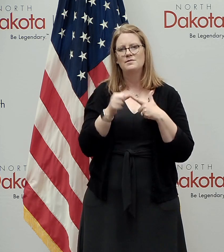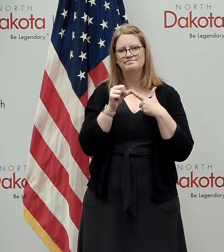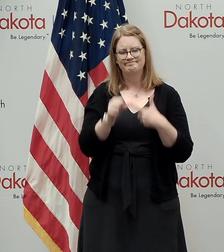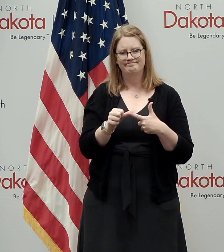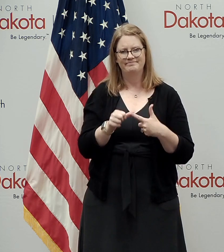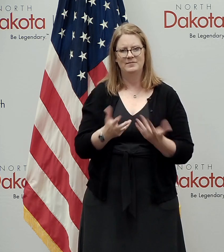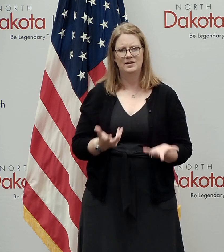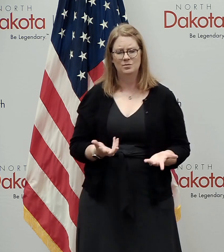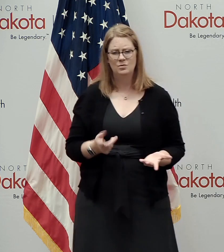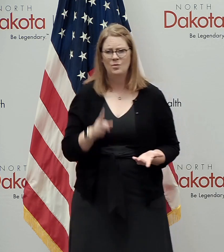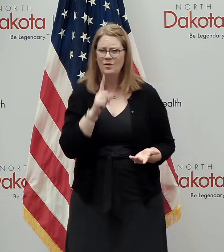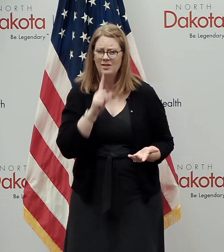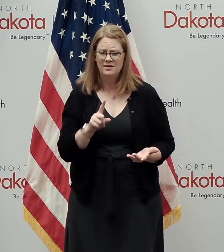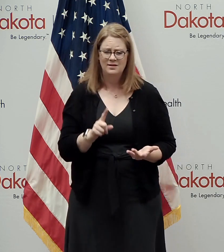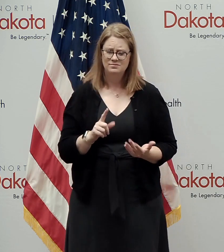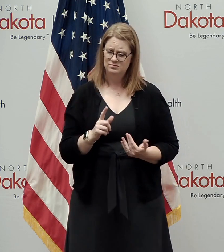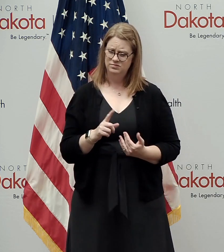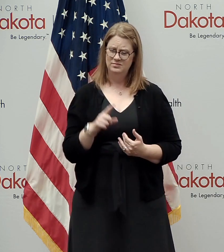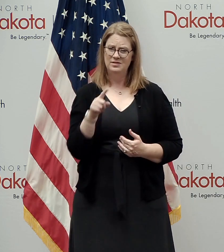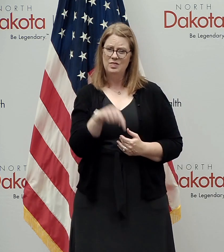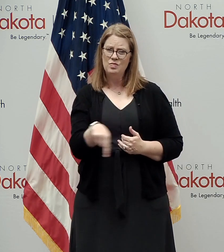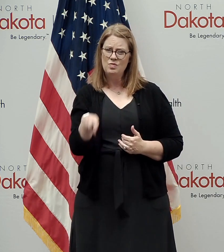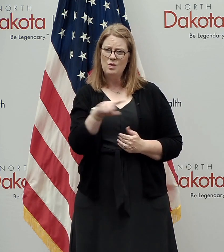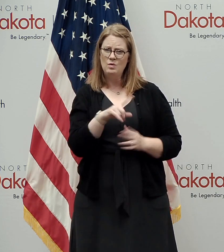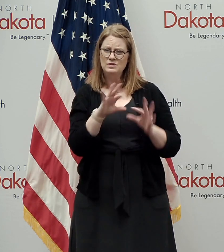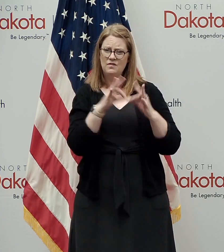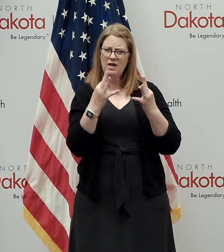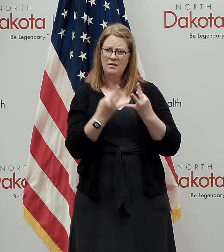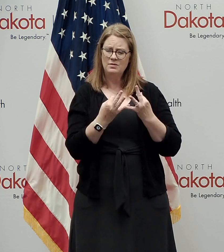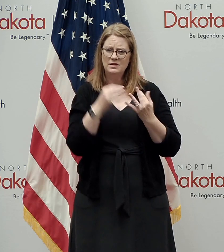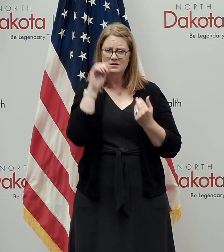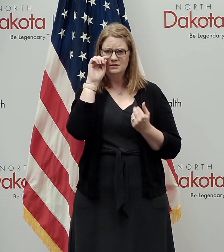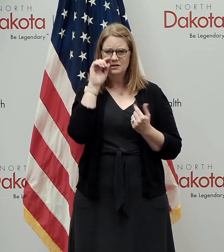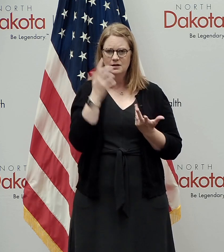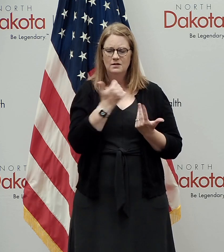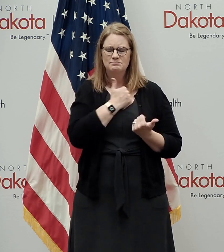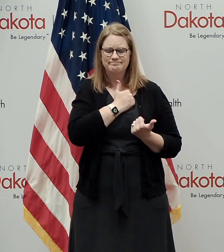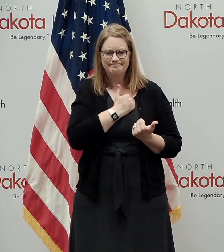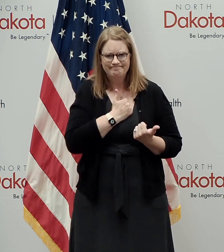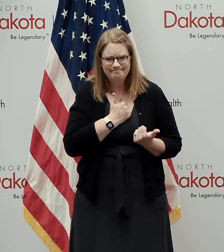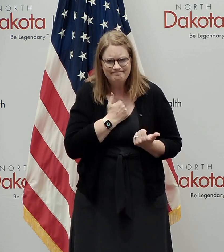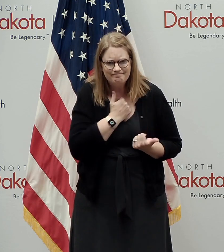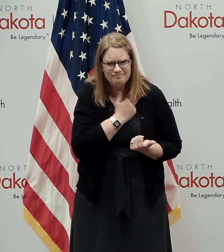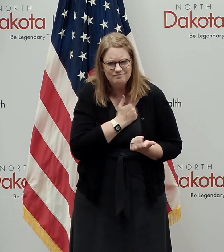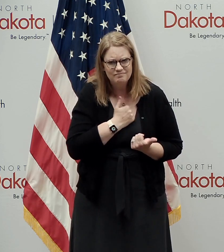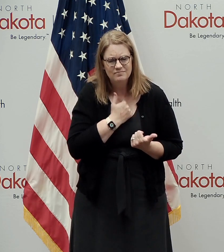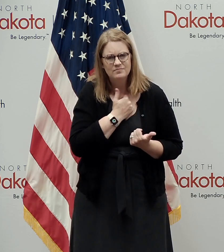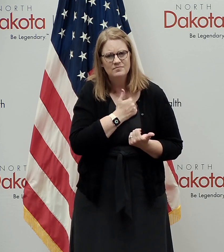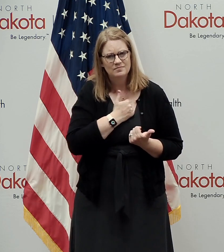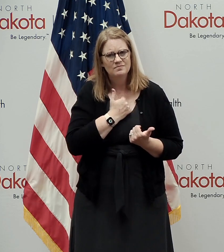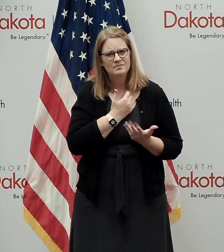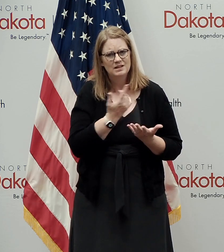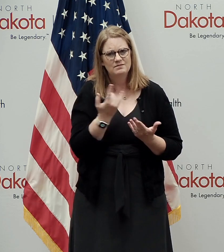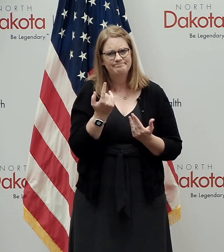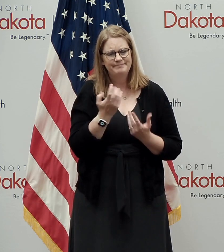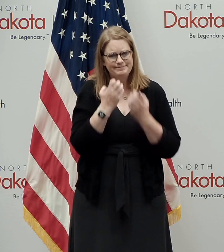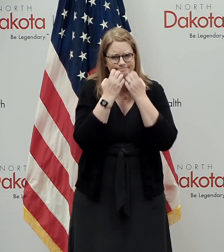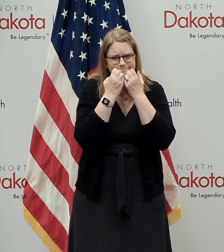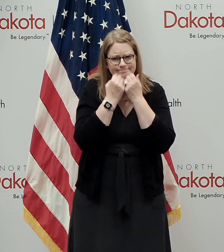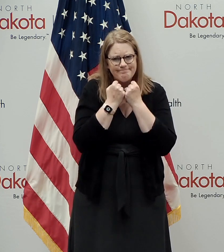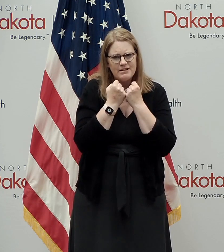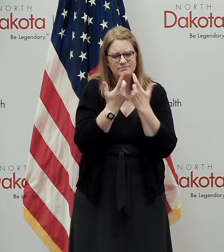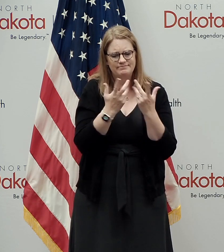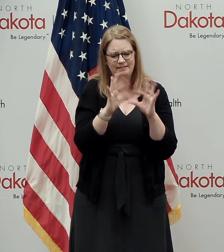as always, our hearts and prayers go out to the family and friends who've lost a loved one during